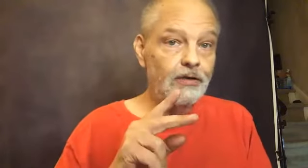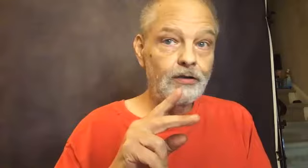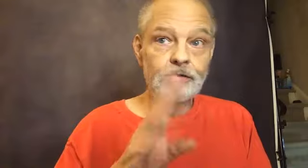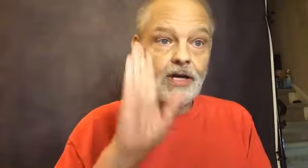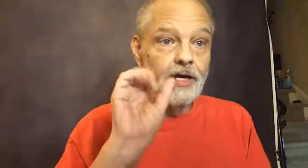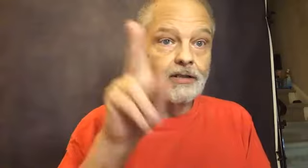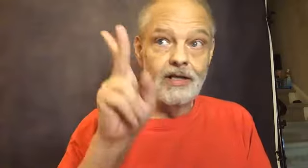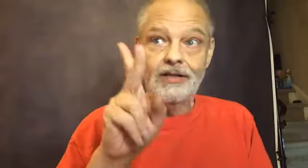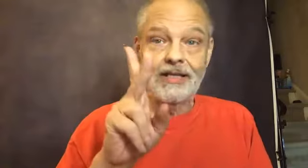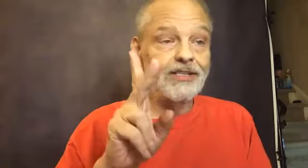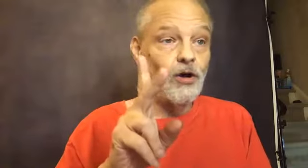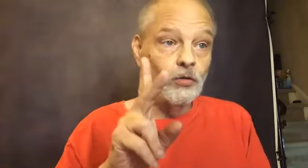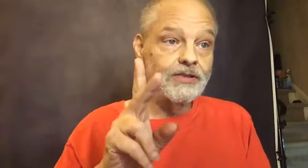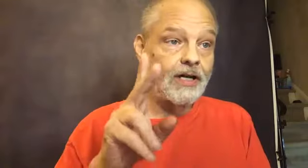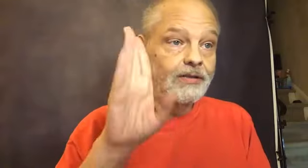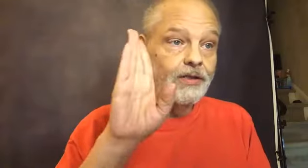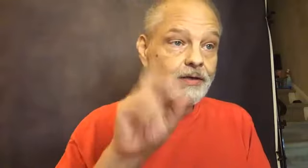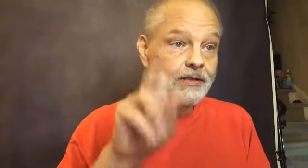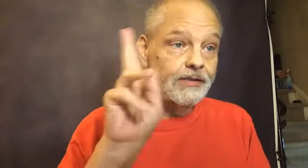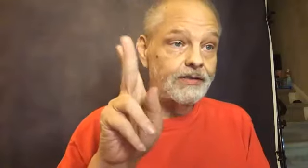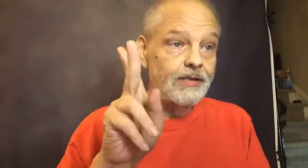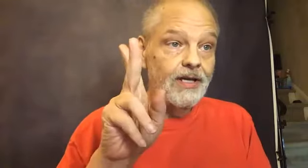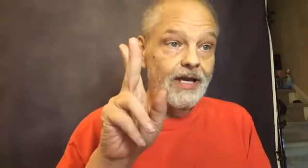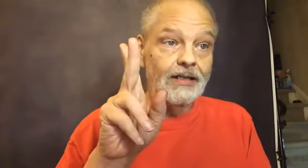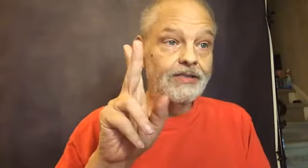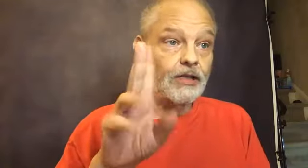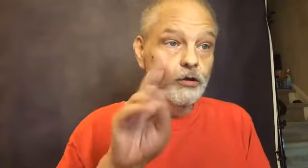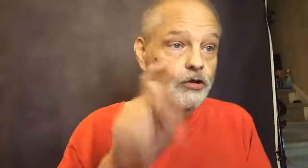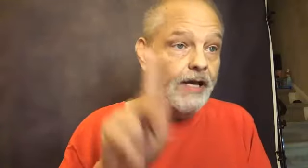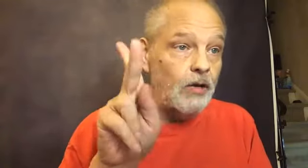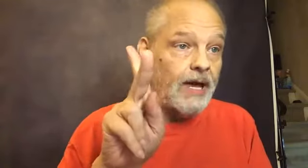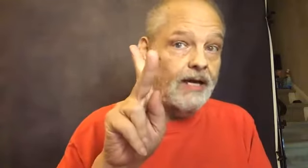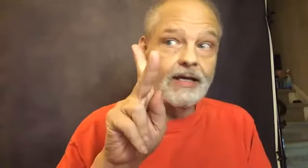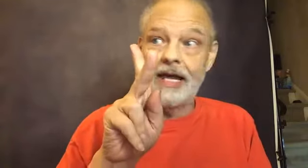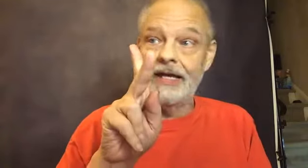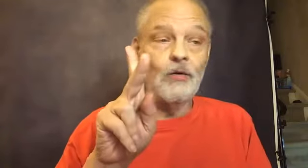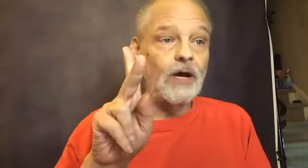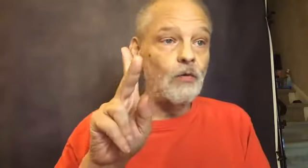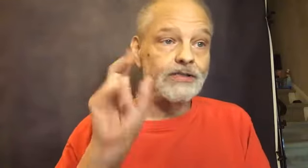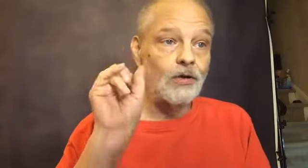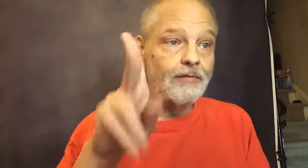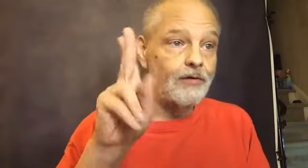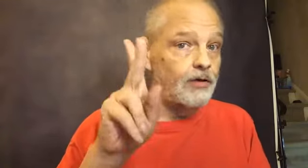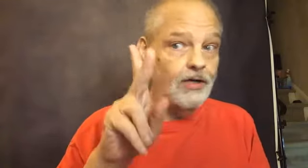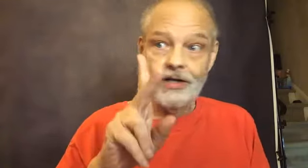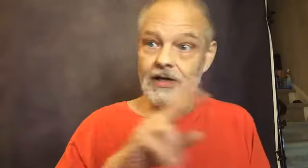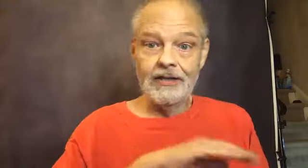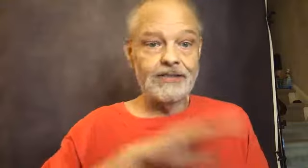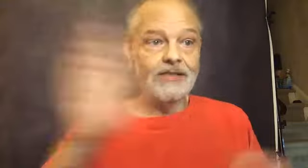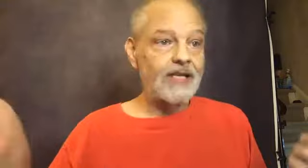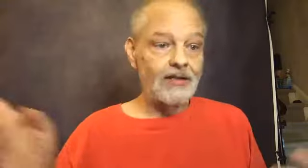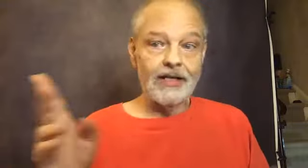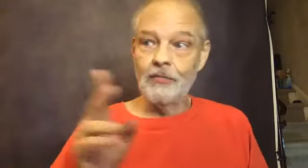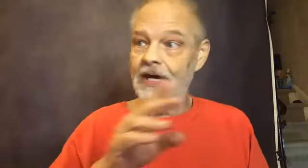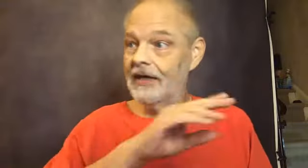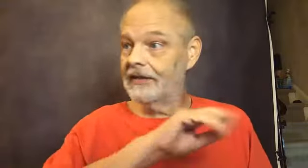loan sign. That's the only sign that there is. It doesn't look like a bank in any way whatsoever. It doesn't sound like a bank. It